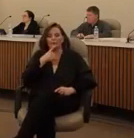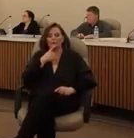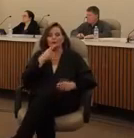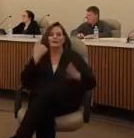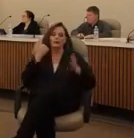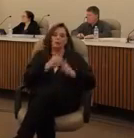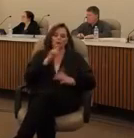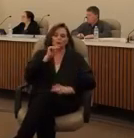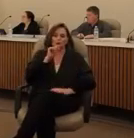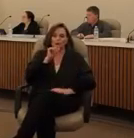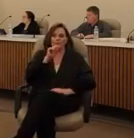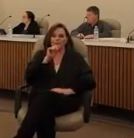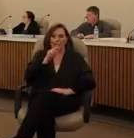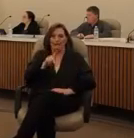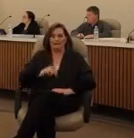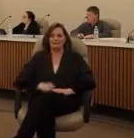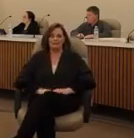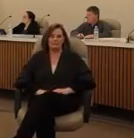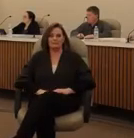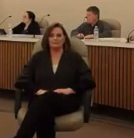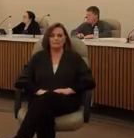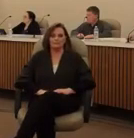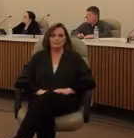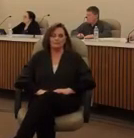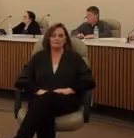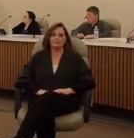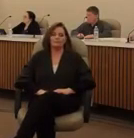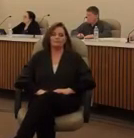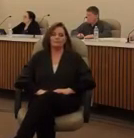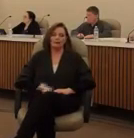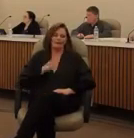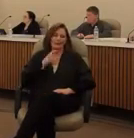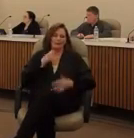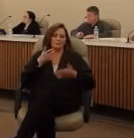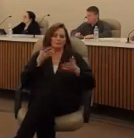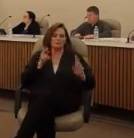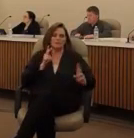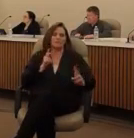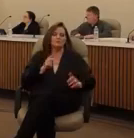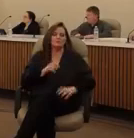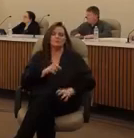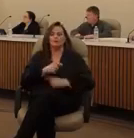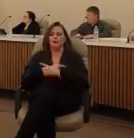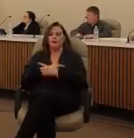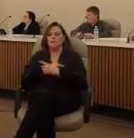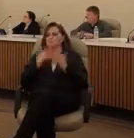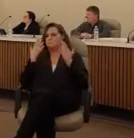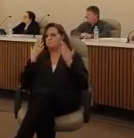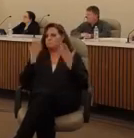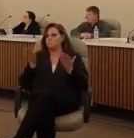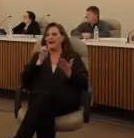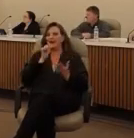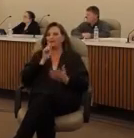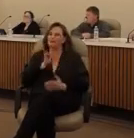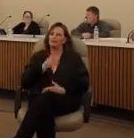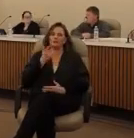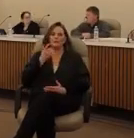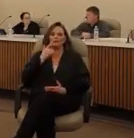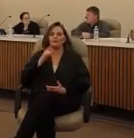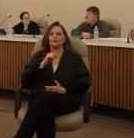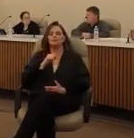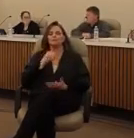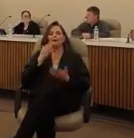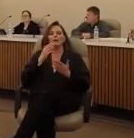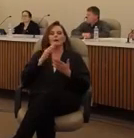something along those lines. Purely suggestions or comments not identified. I'm not aware of any other remediation that's